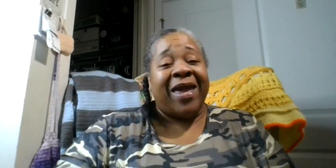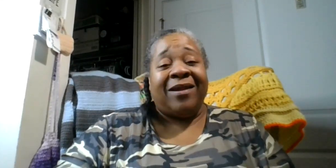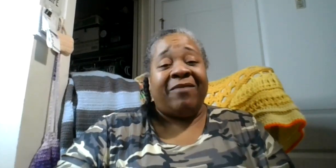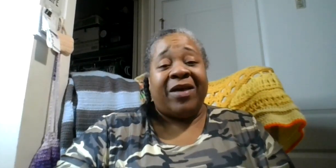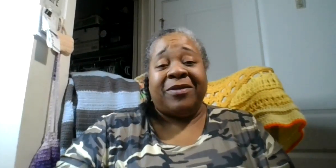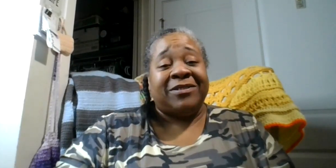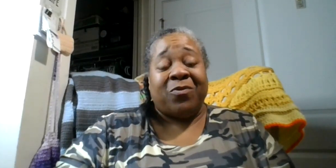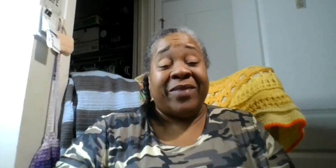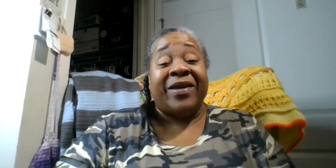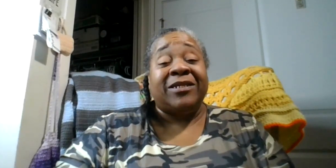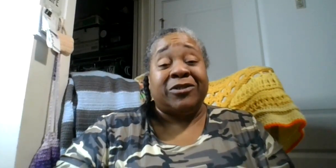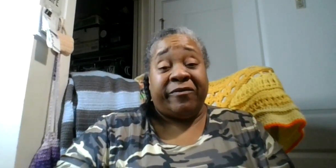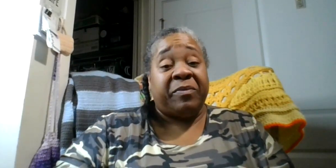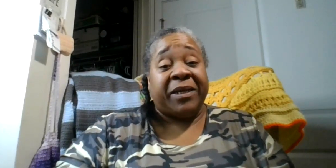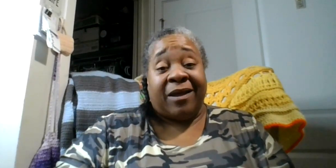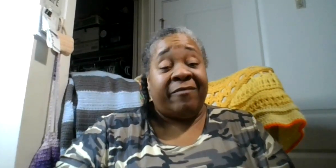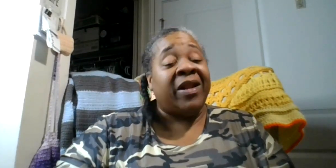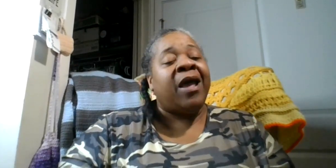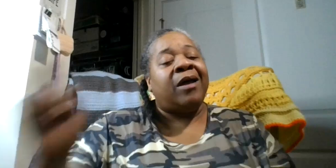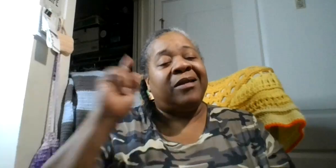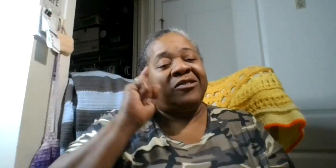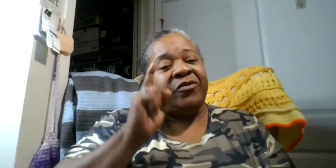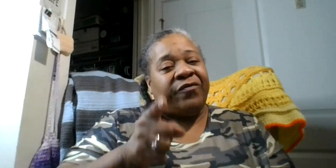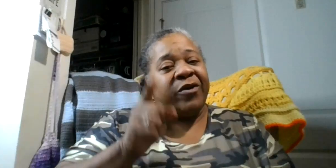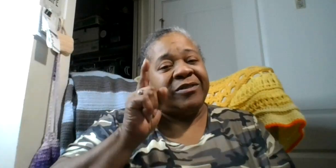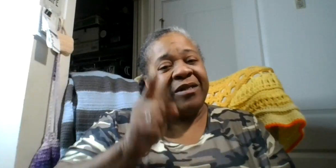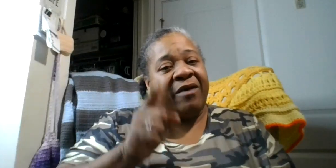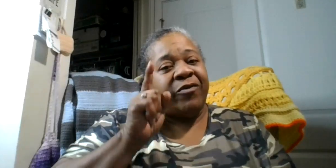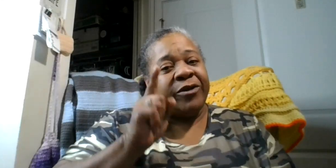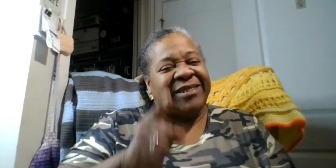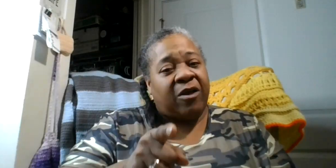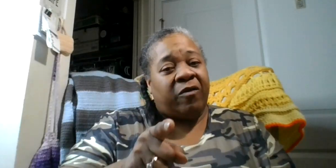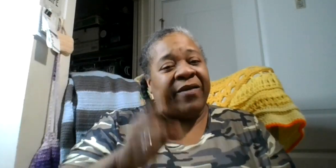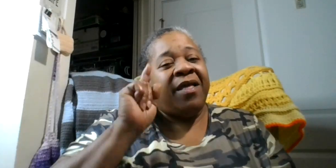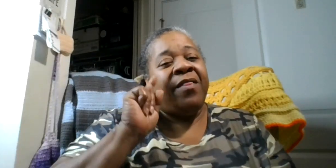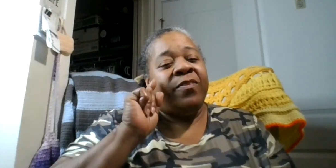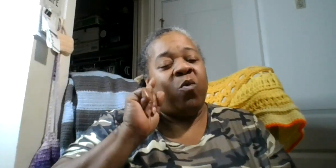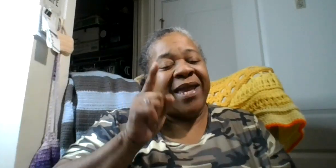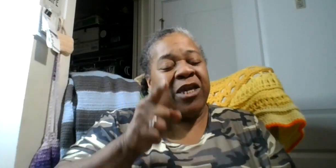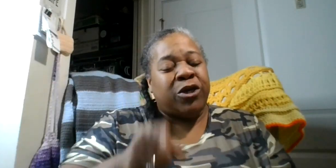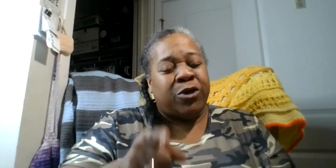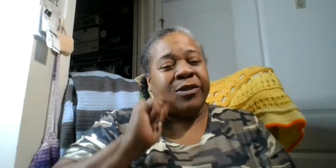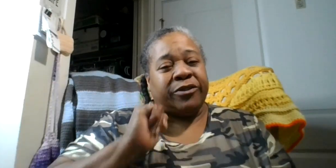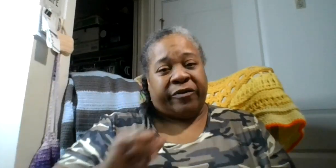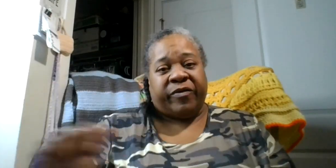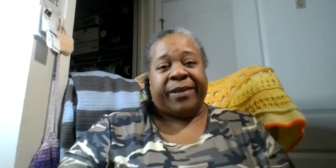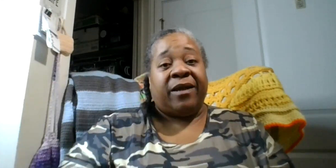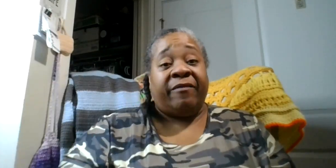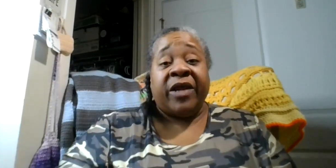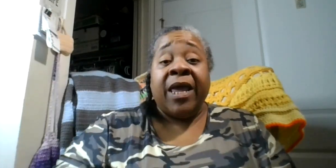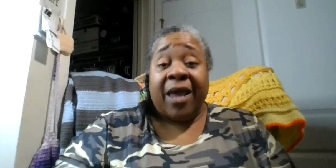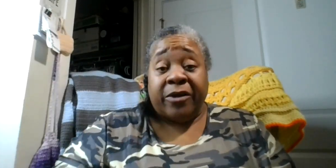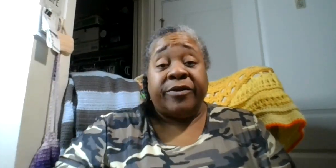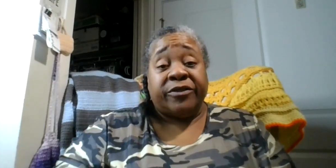love others the way they deserve to be loved unless you first love yourself the way you deserve to be loved. And you deserve